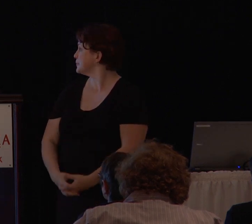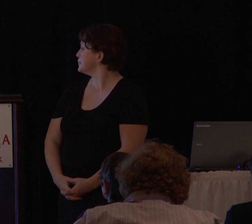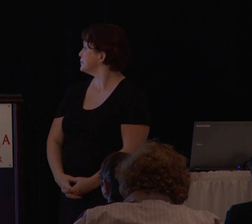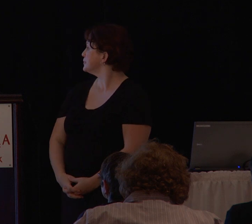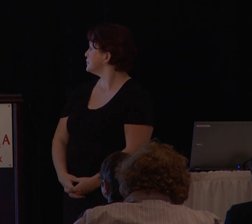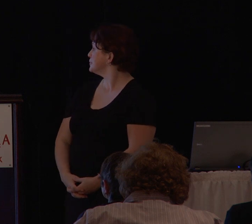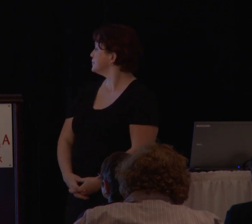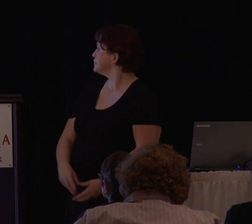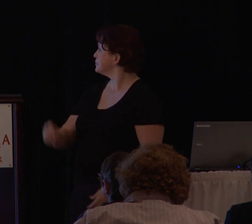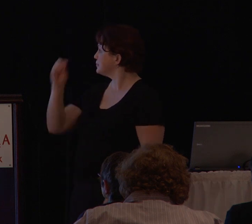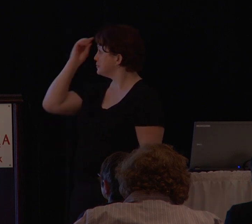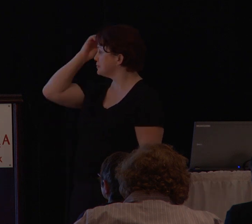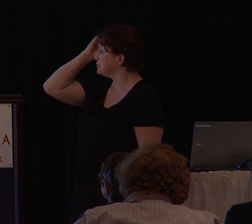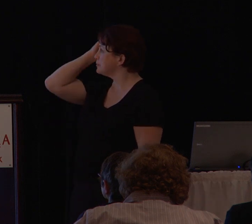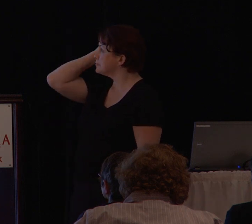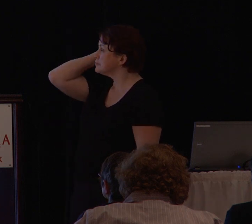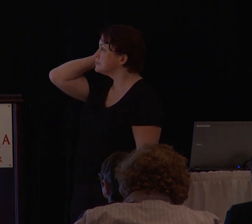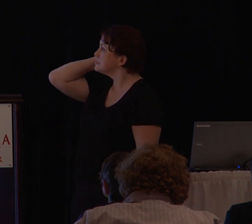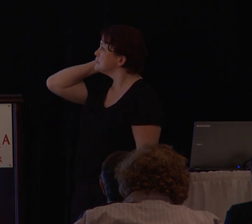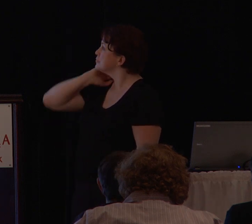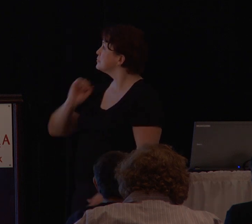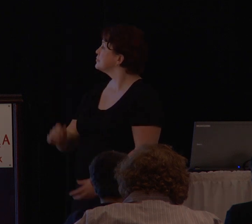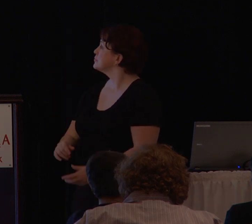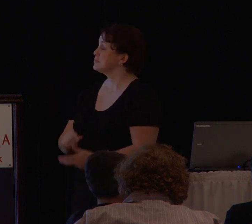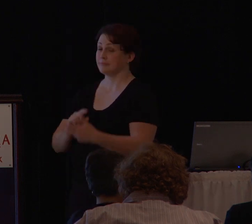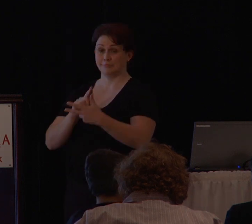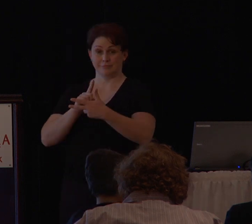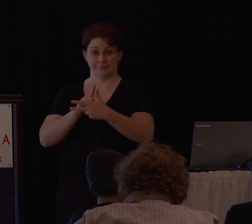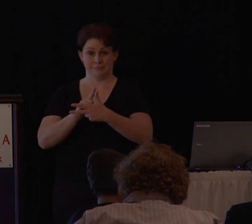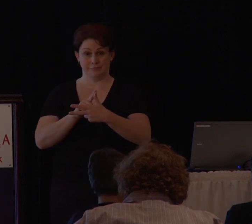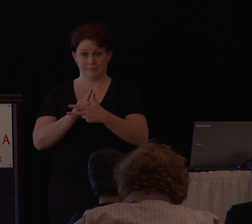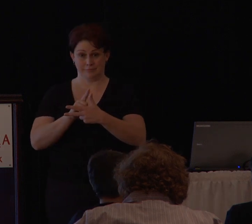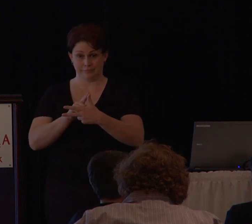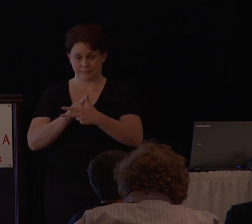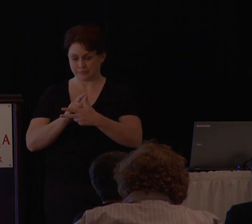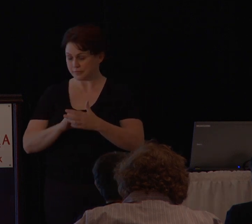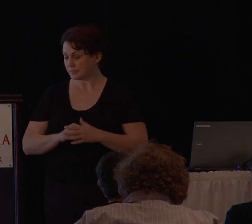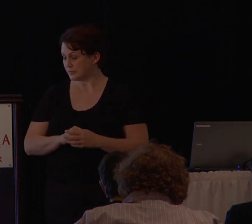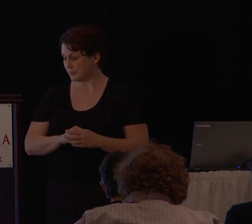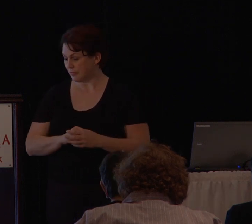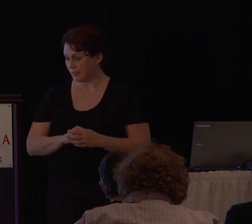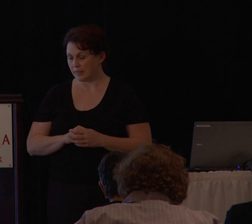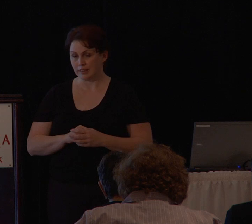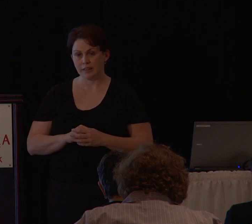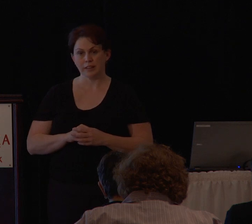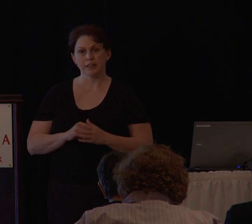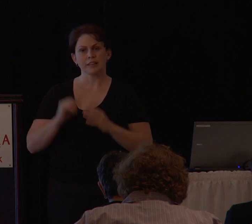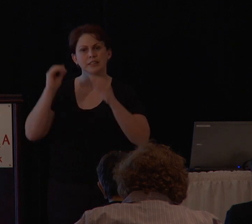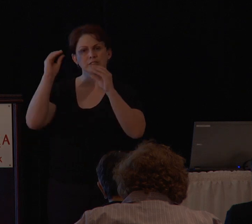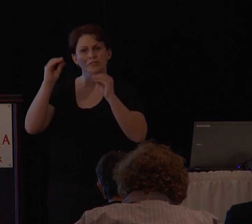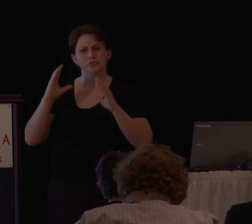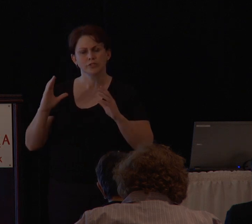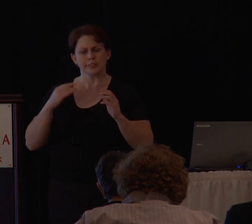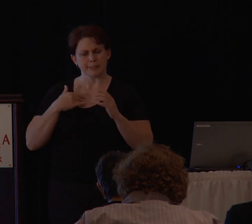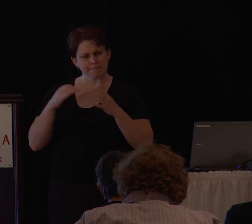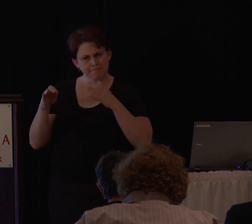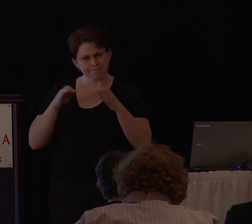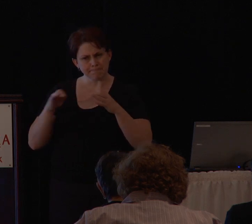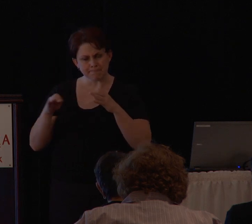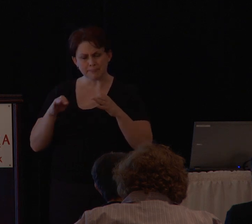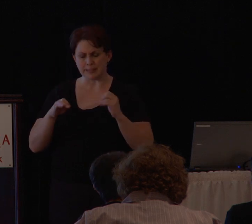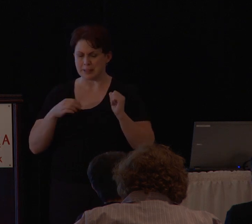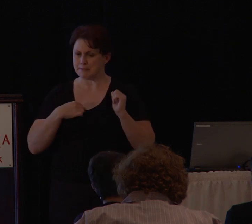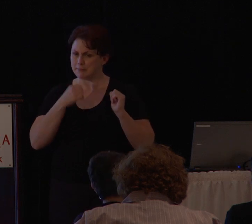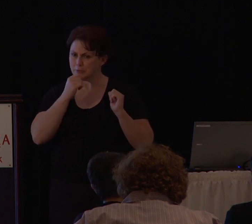So looking at the first one in a little bit greater detail, the teachers were saying that they had challenges around understanding